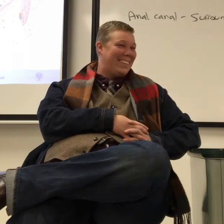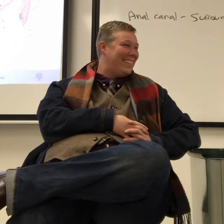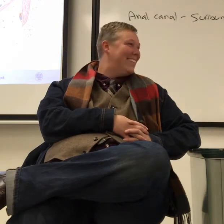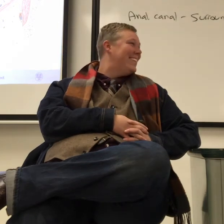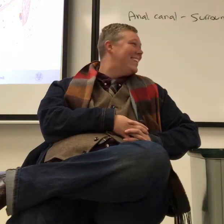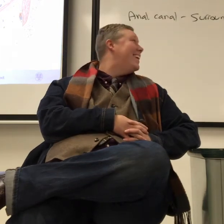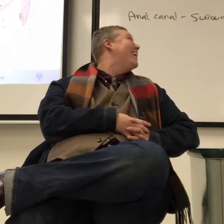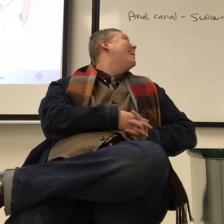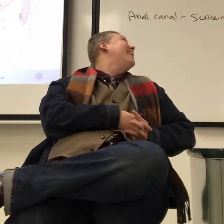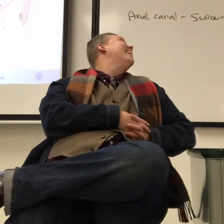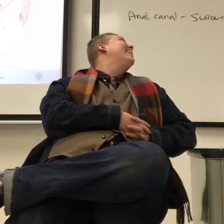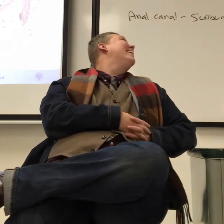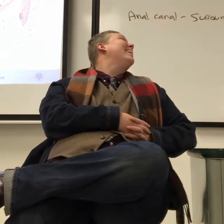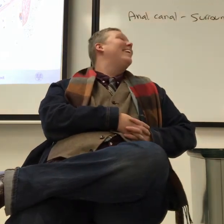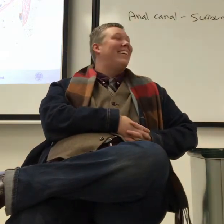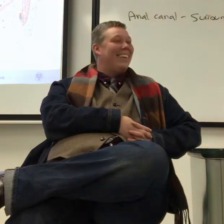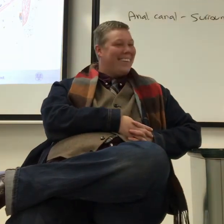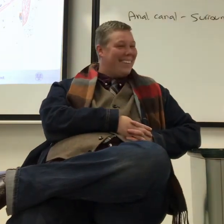external anal